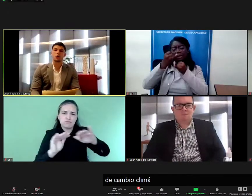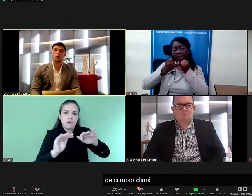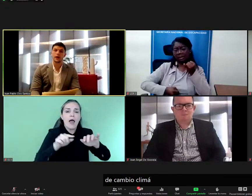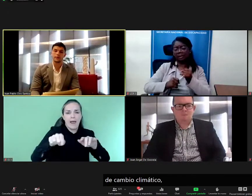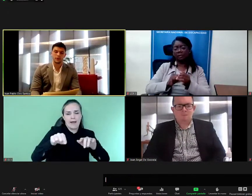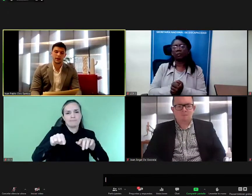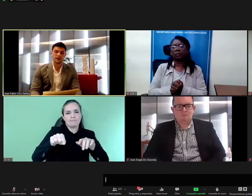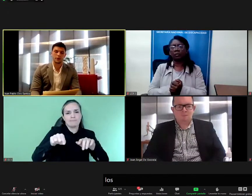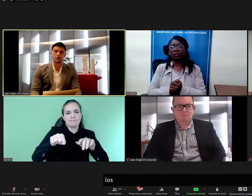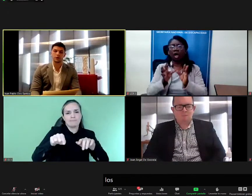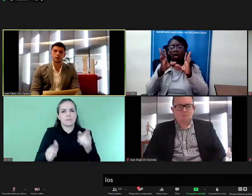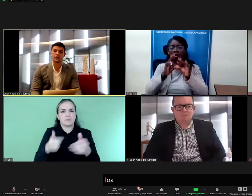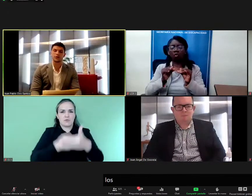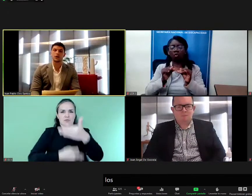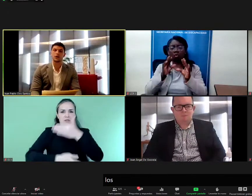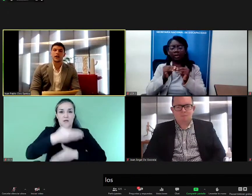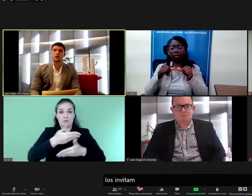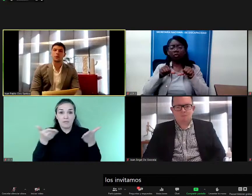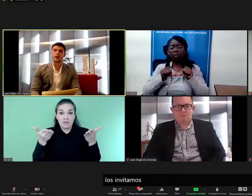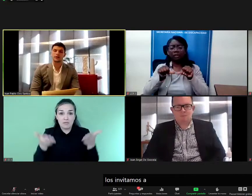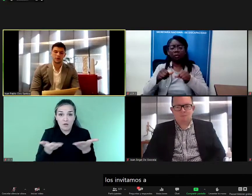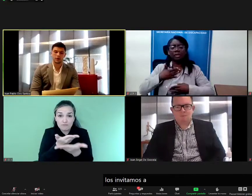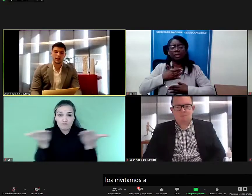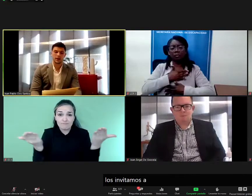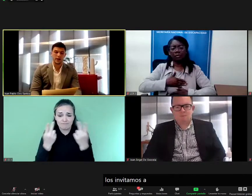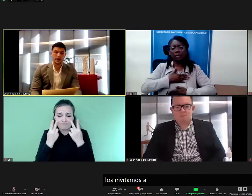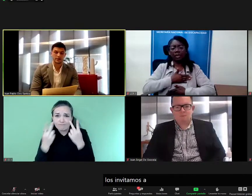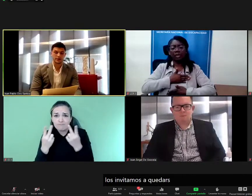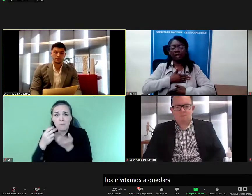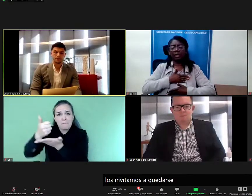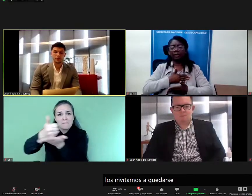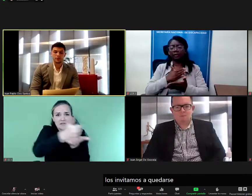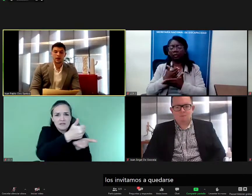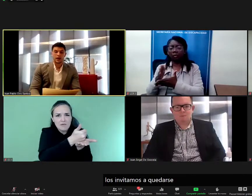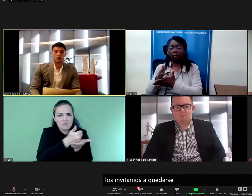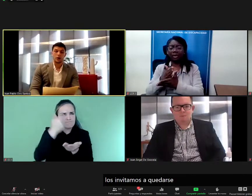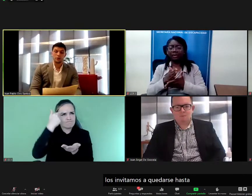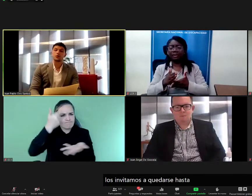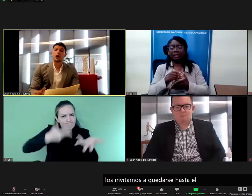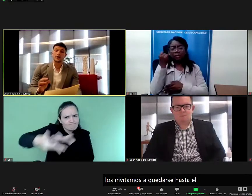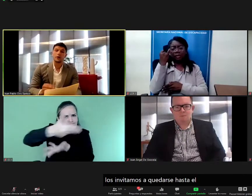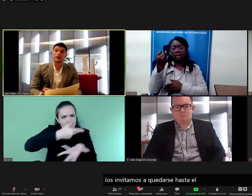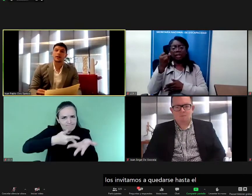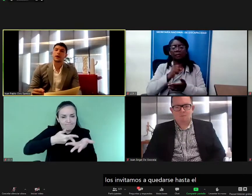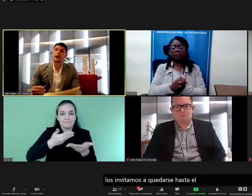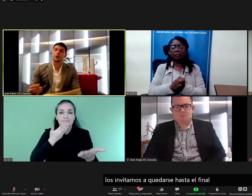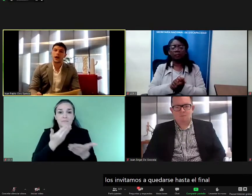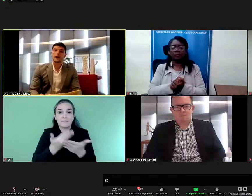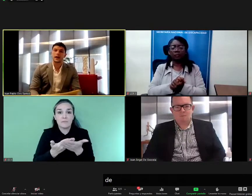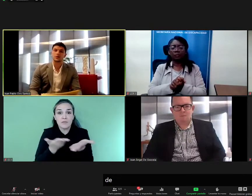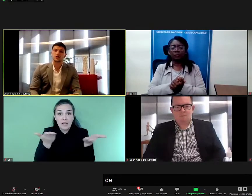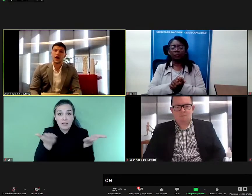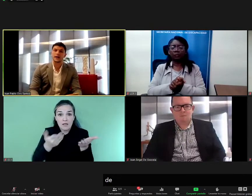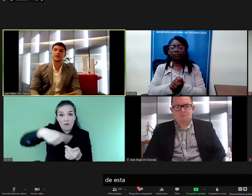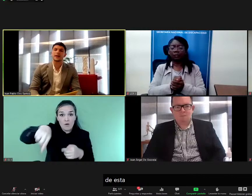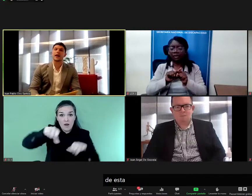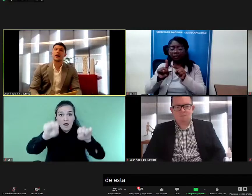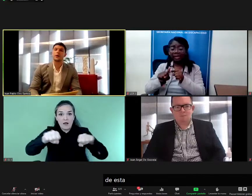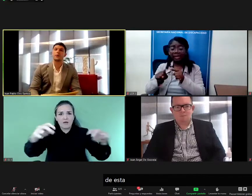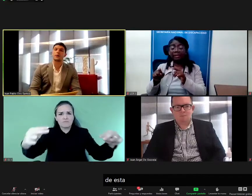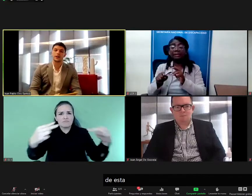invite you to remain to the very end of this summit and may all us all continue sharing our ideas